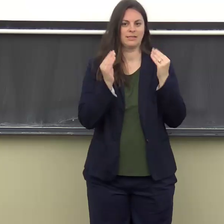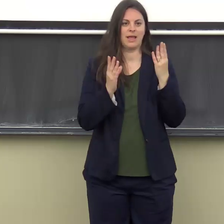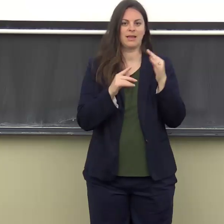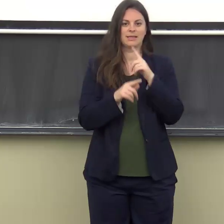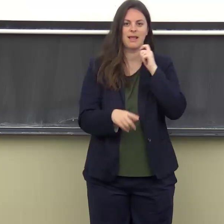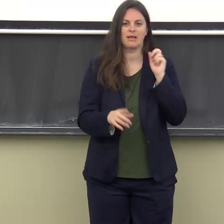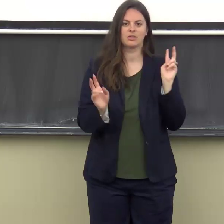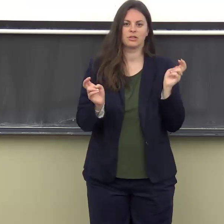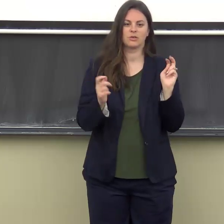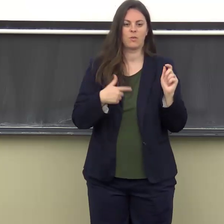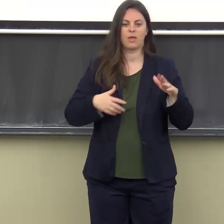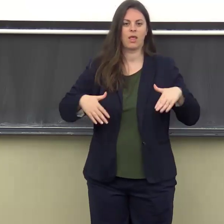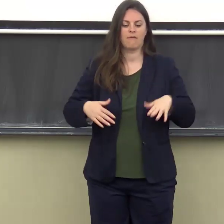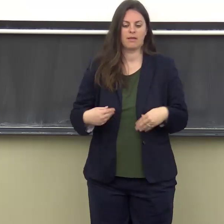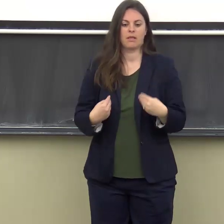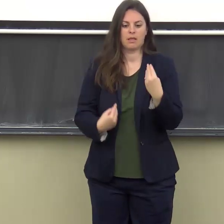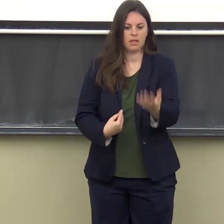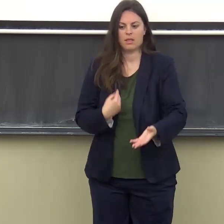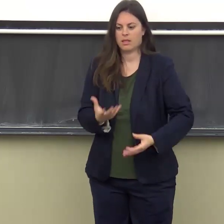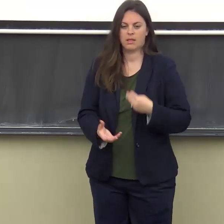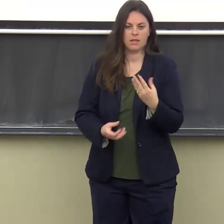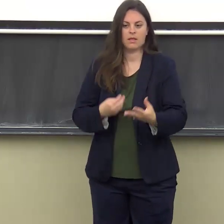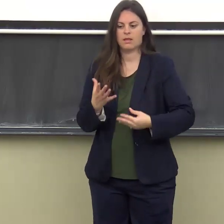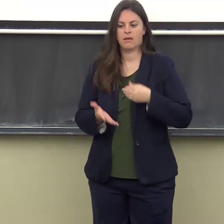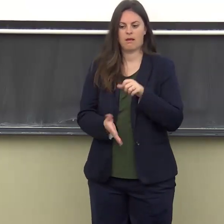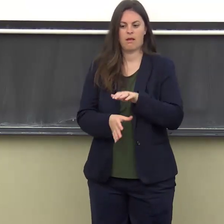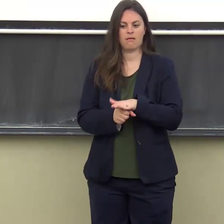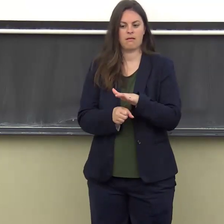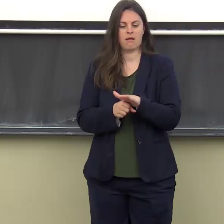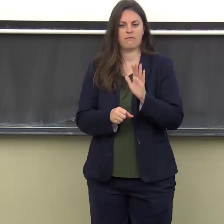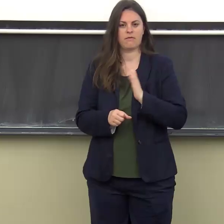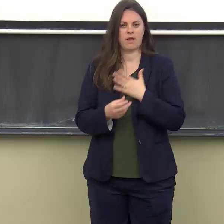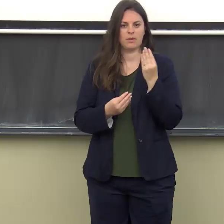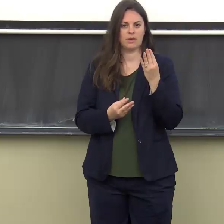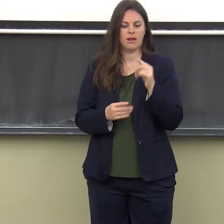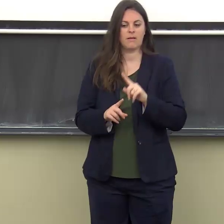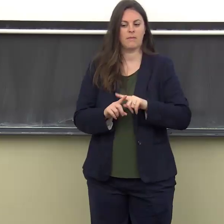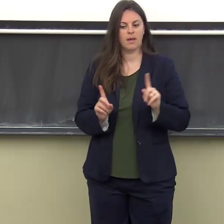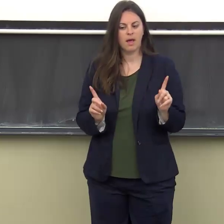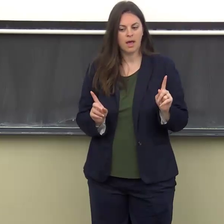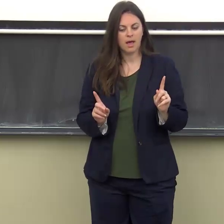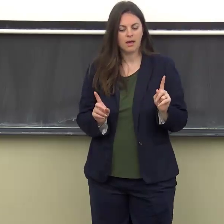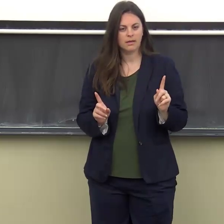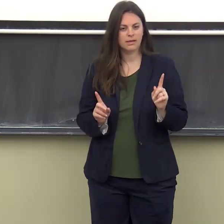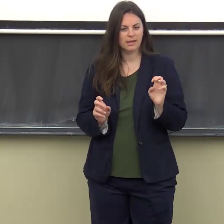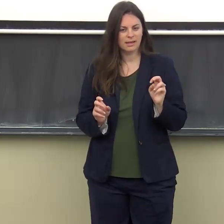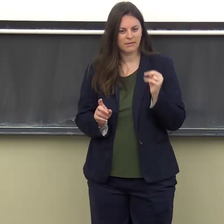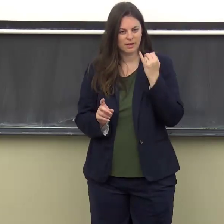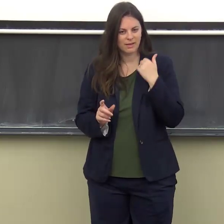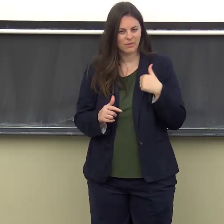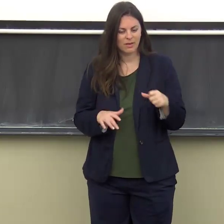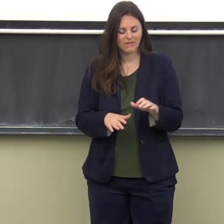given enough of our data. But what we seem to fail to recognize is, even if we had full